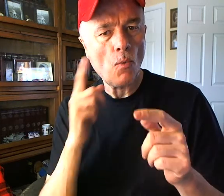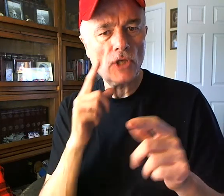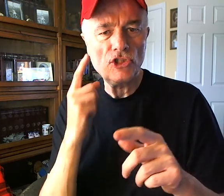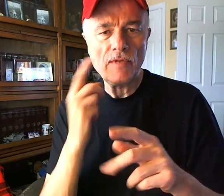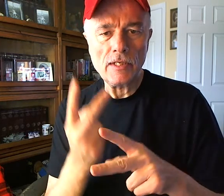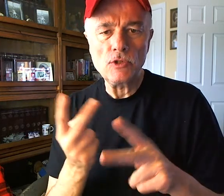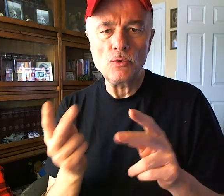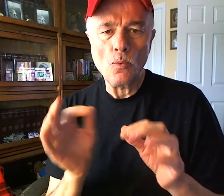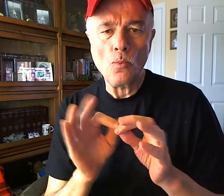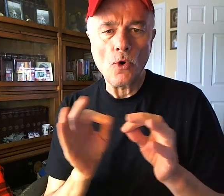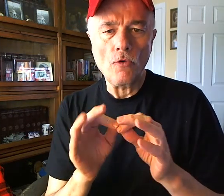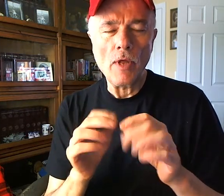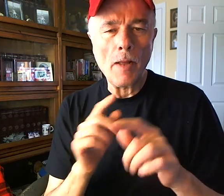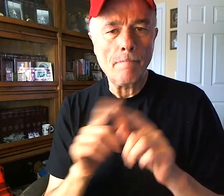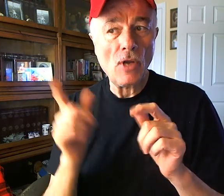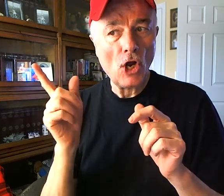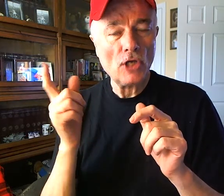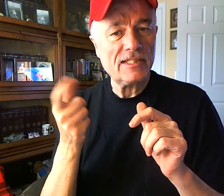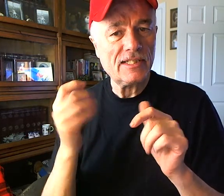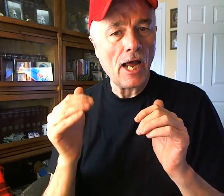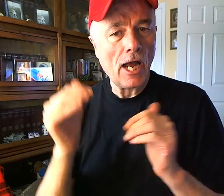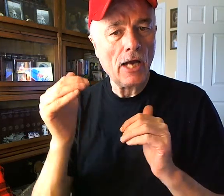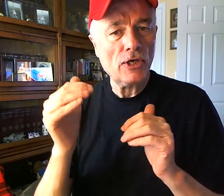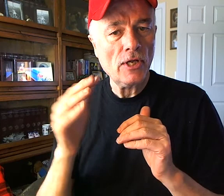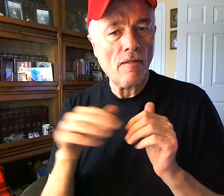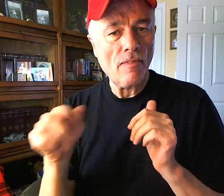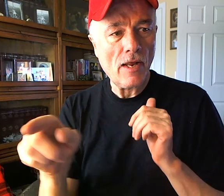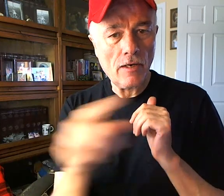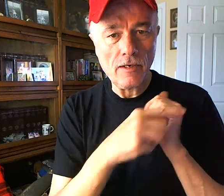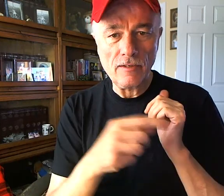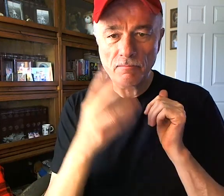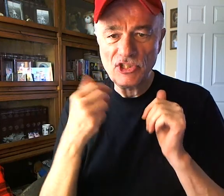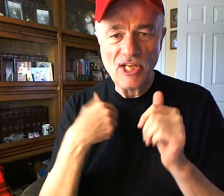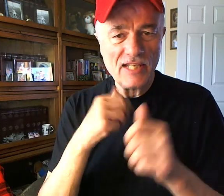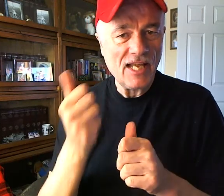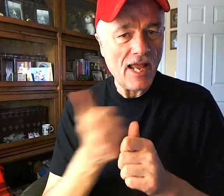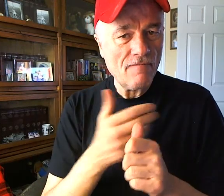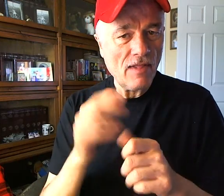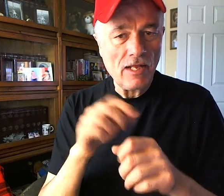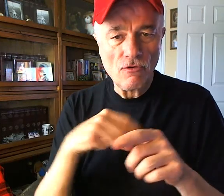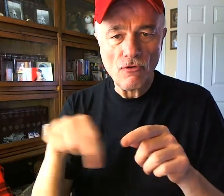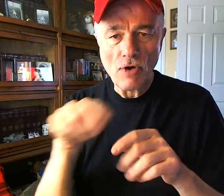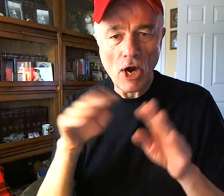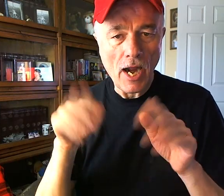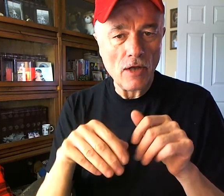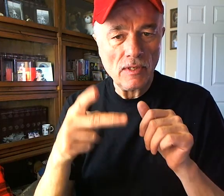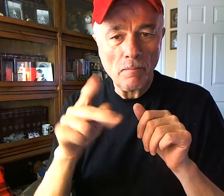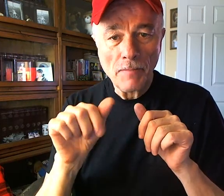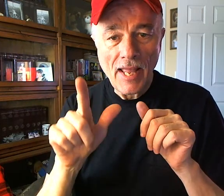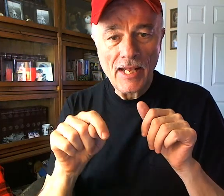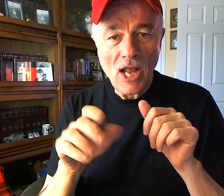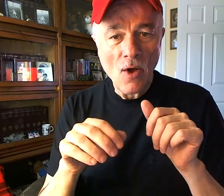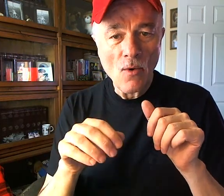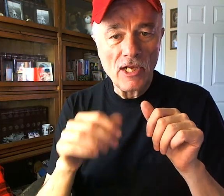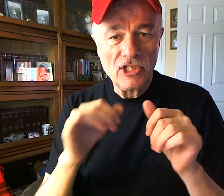Yeah. We brought in some color. Actually, we brought in lots of colors. Yeah. So we kind of went crazy with that. So I hope you guys like all the mix of the different colors going on.